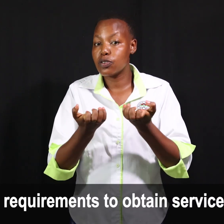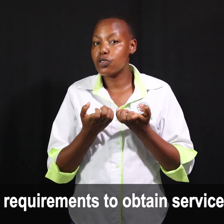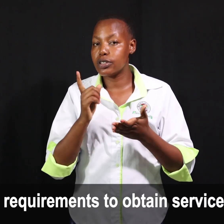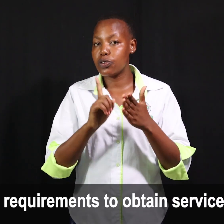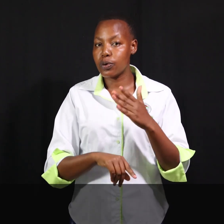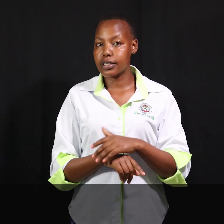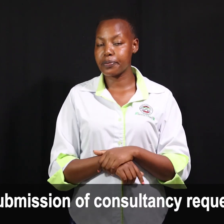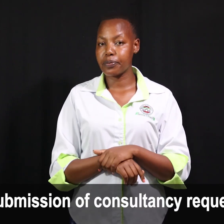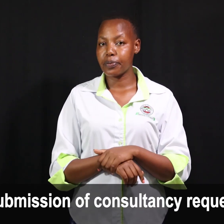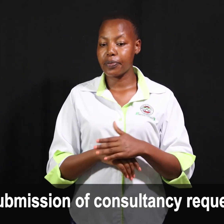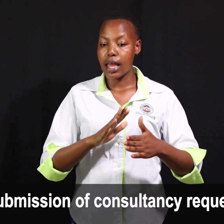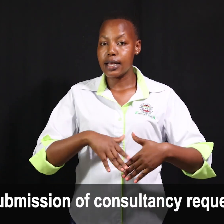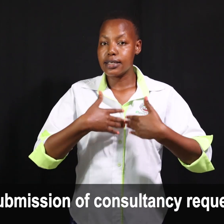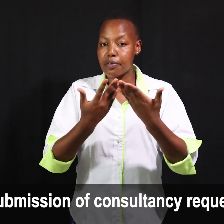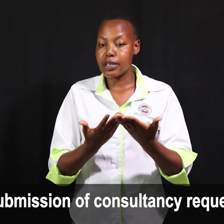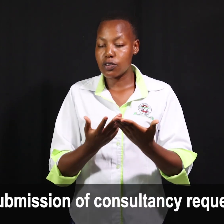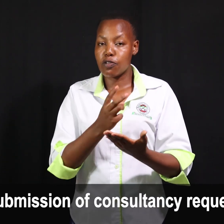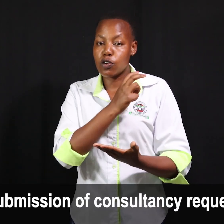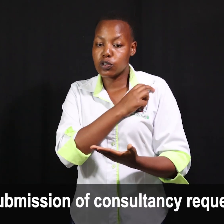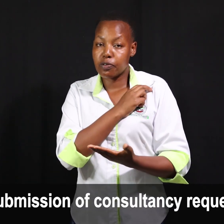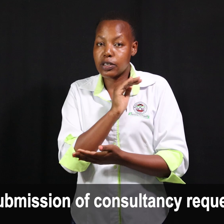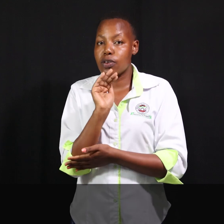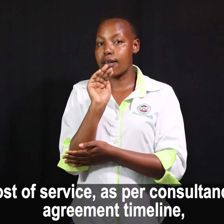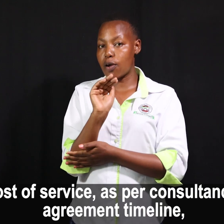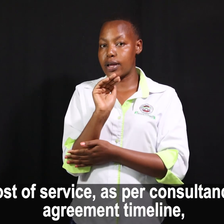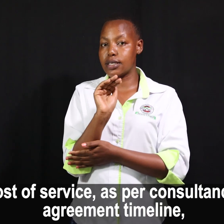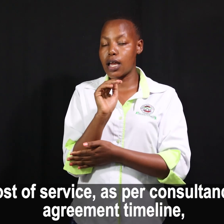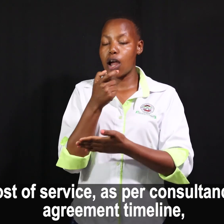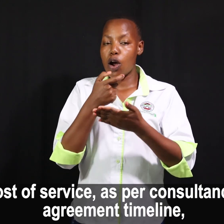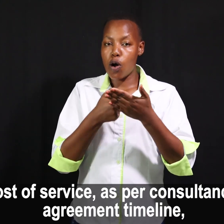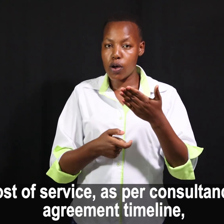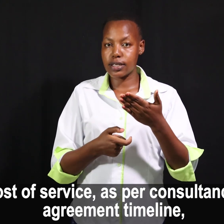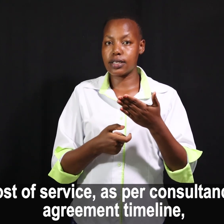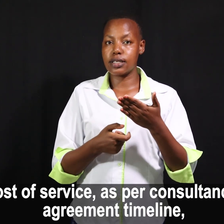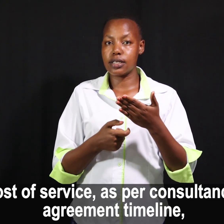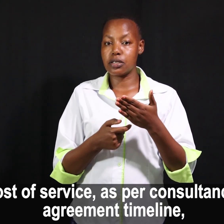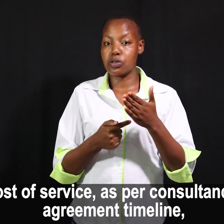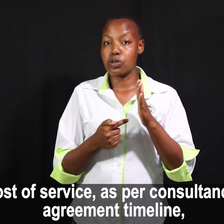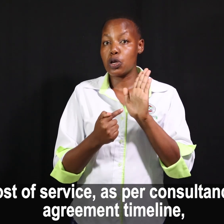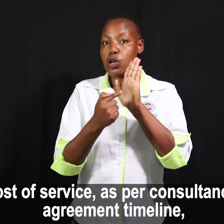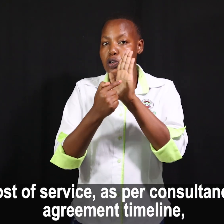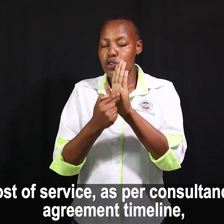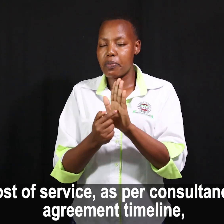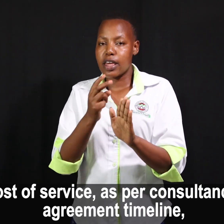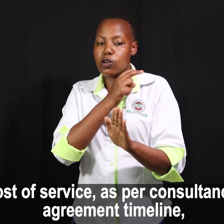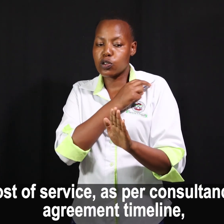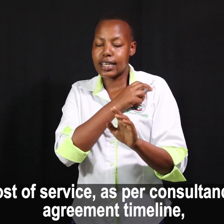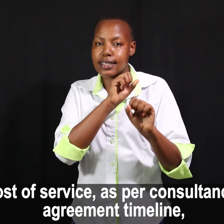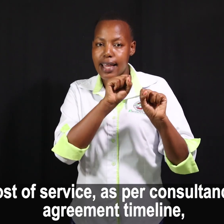service. Submission of consultancy request. Cost of service as per consultancy agreement.